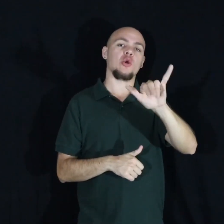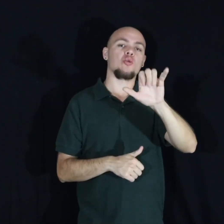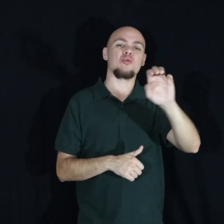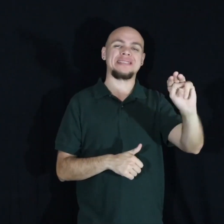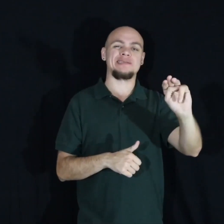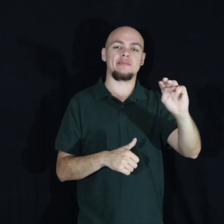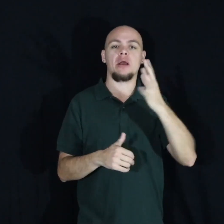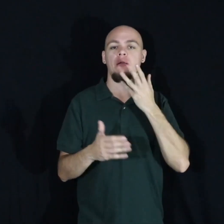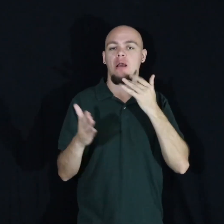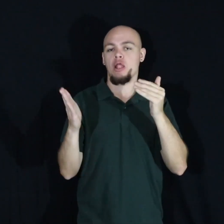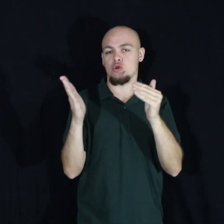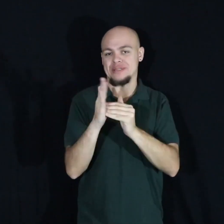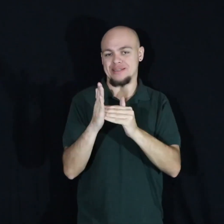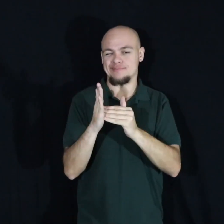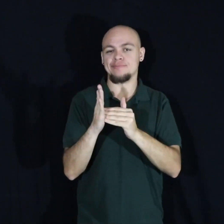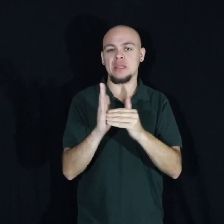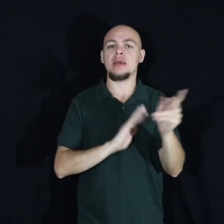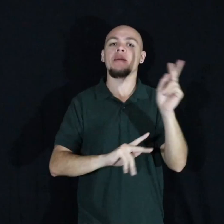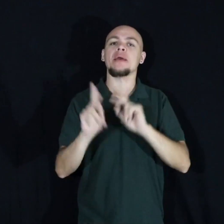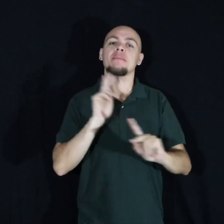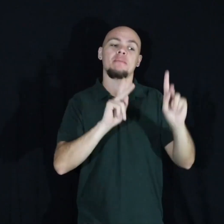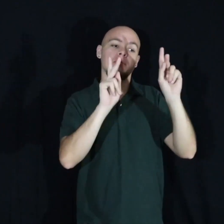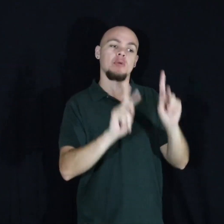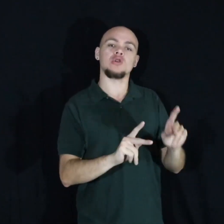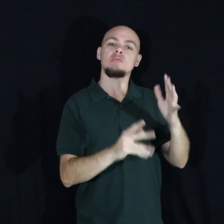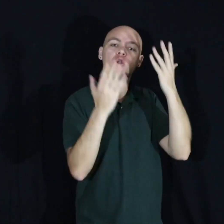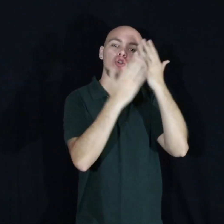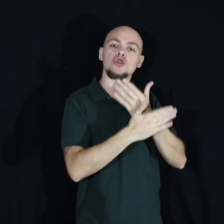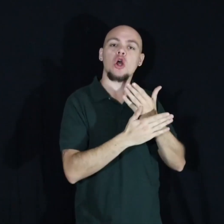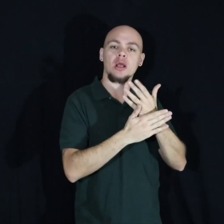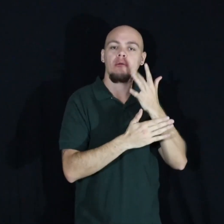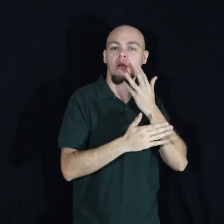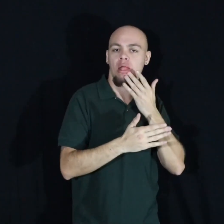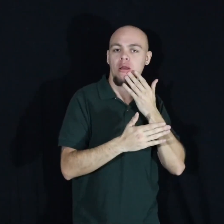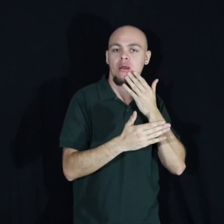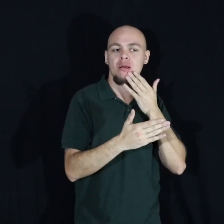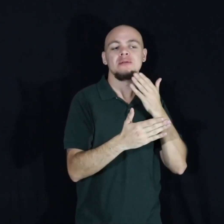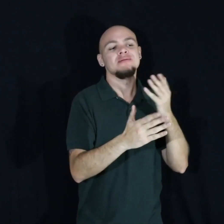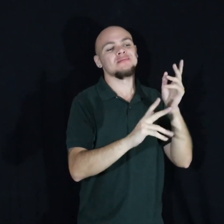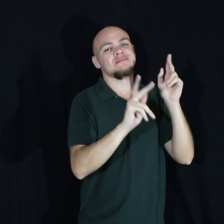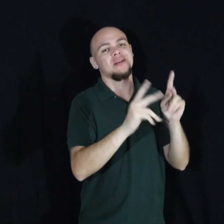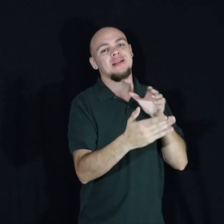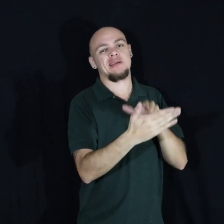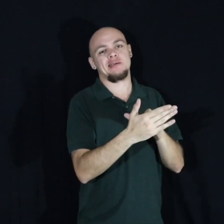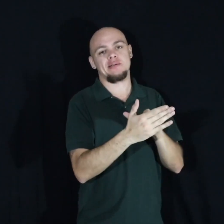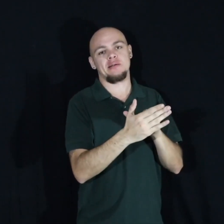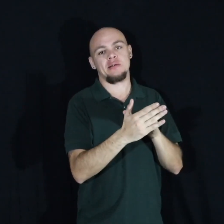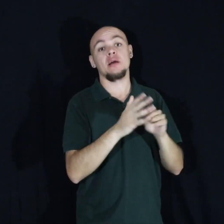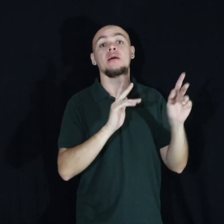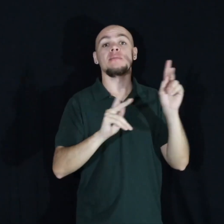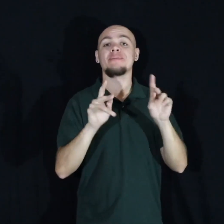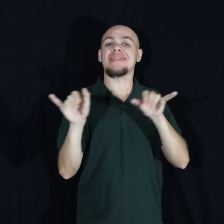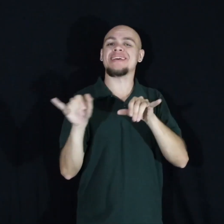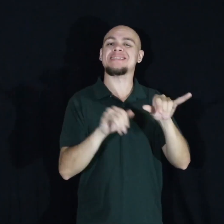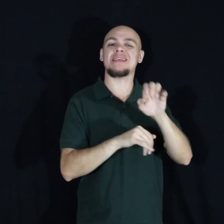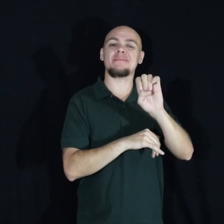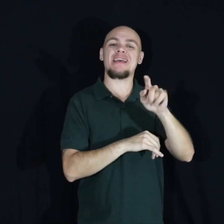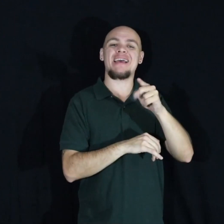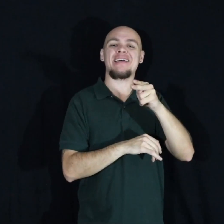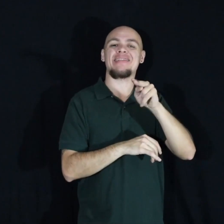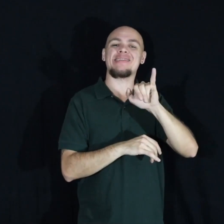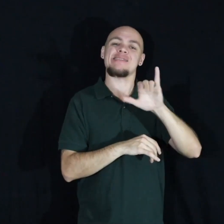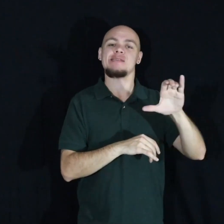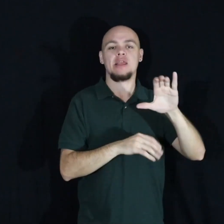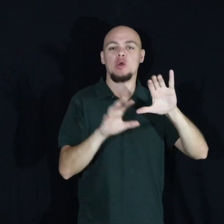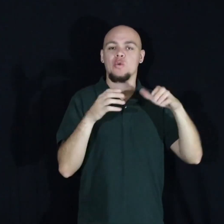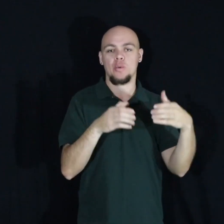Colorism is discrimination against people with a darker skin tone, typically among people of the same ethnic group.